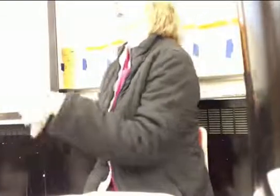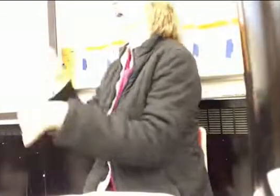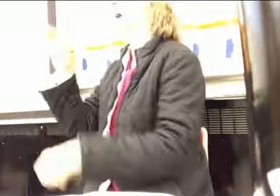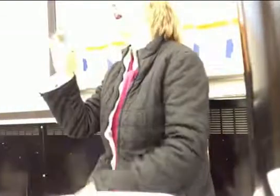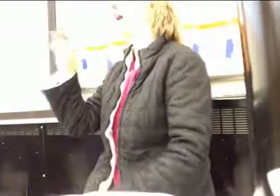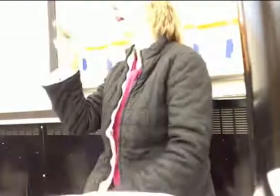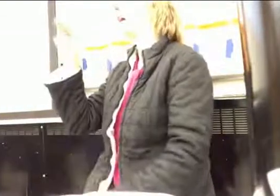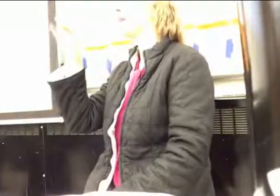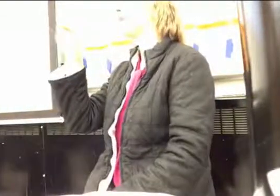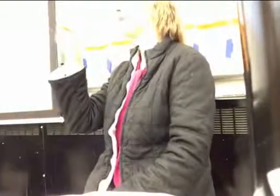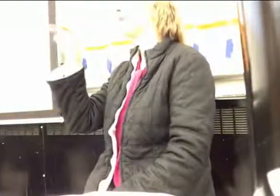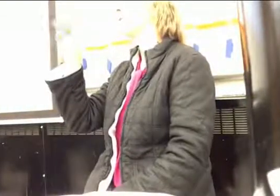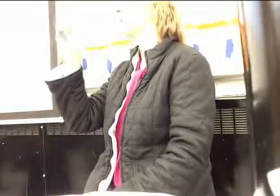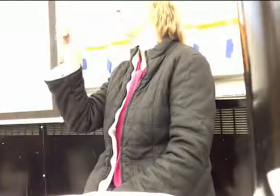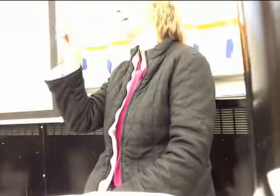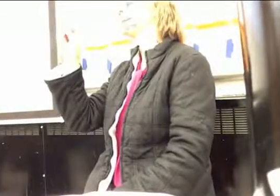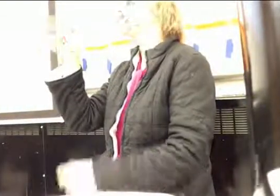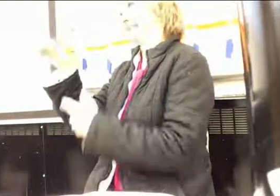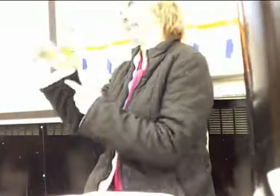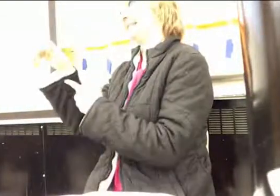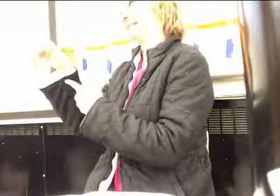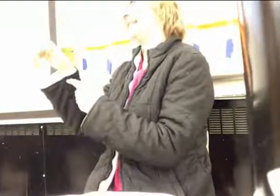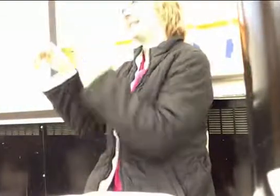conformity, let's put it away.